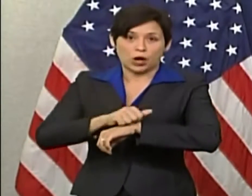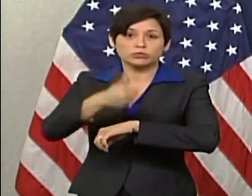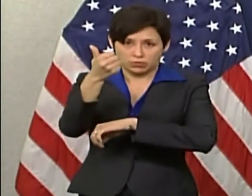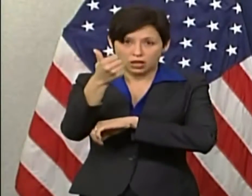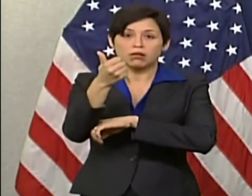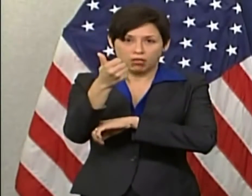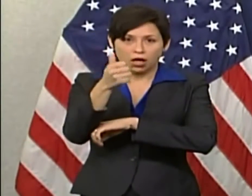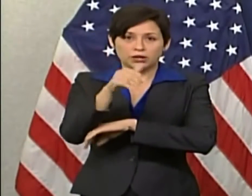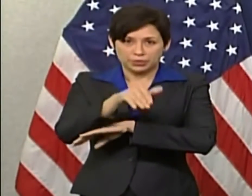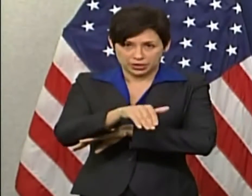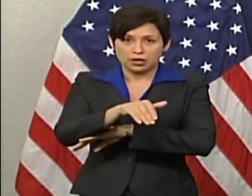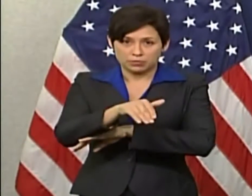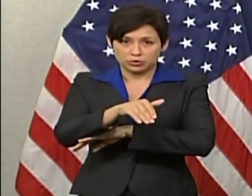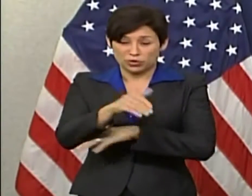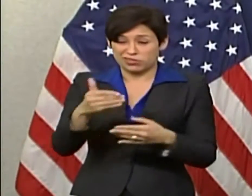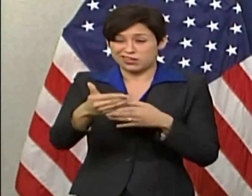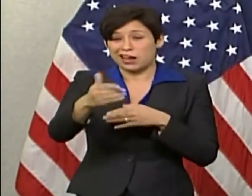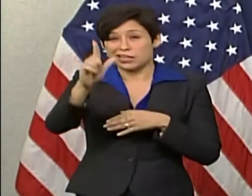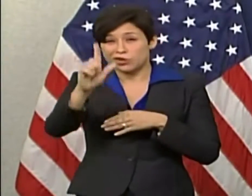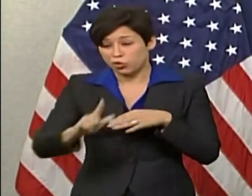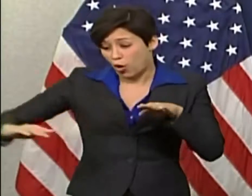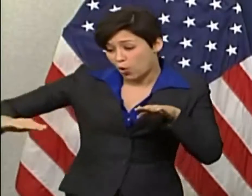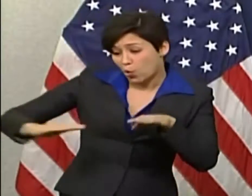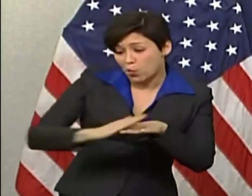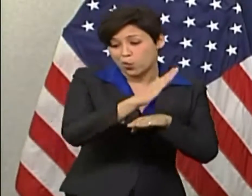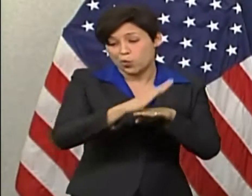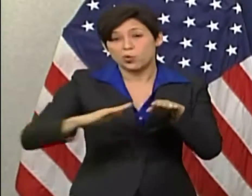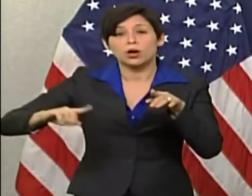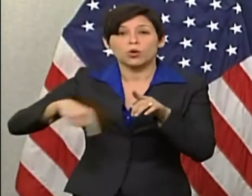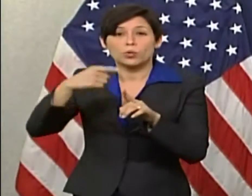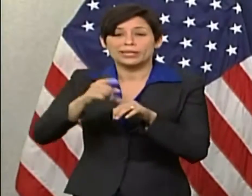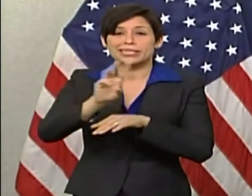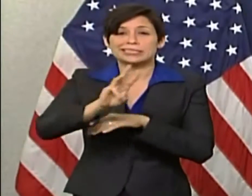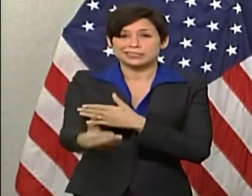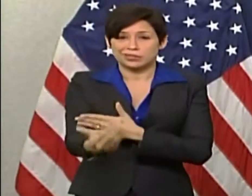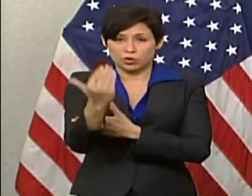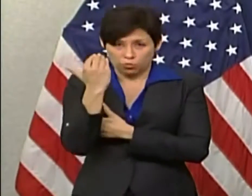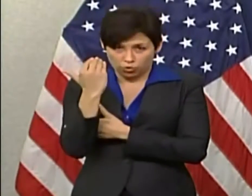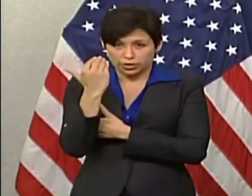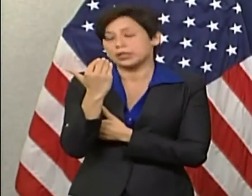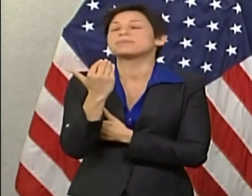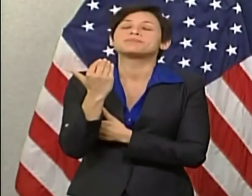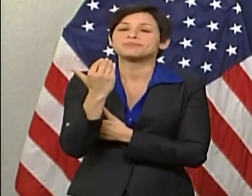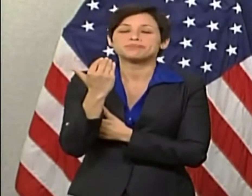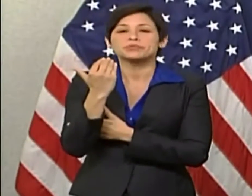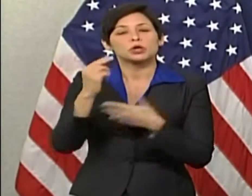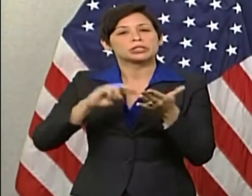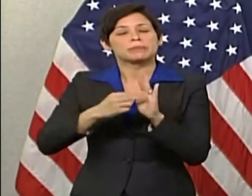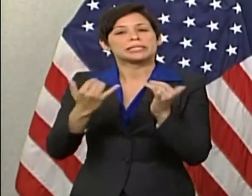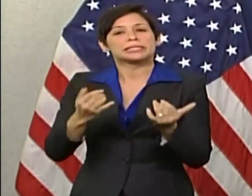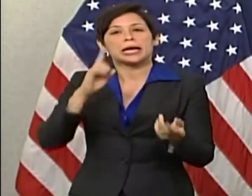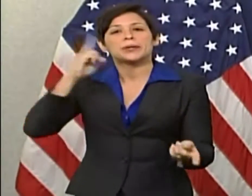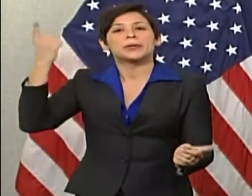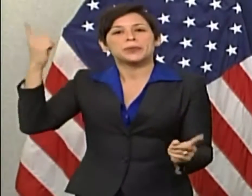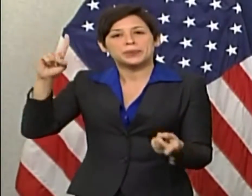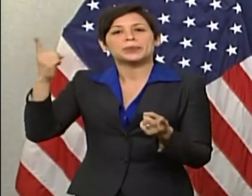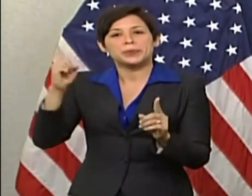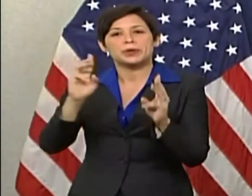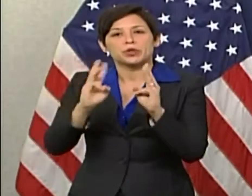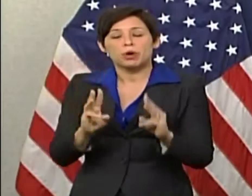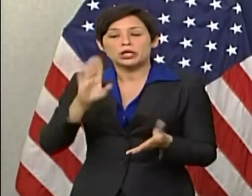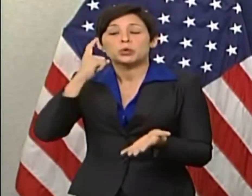o'clock. And next low tide is at 6 in the morning. So we're heading down, and you'll see a lot of the roads